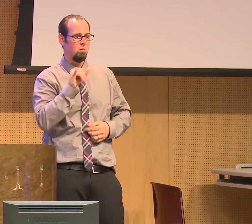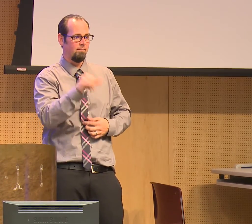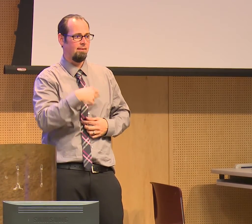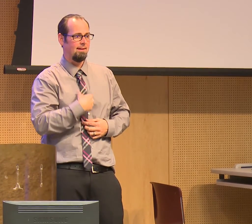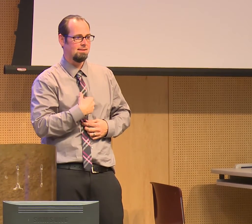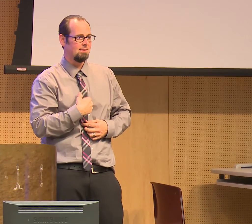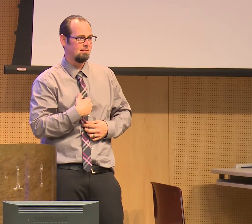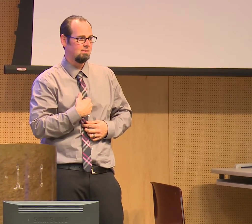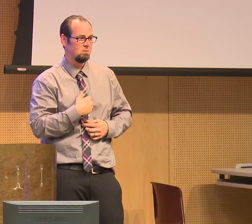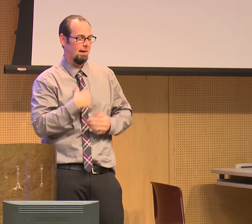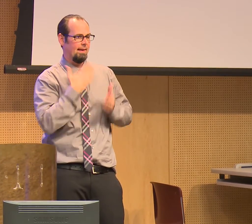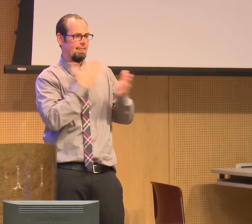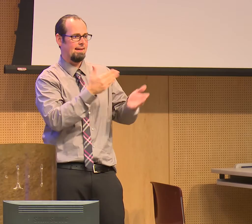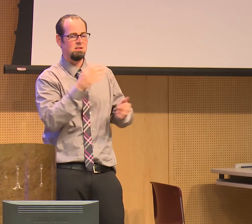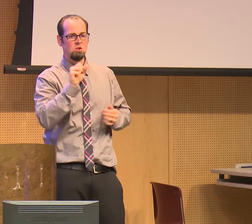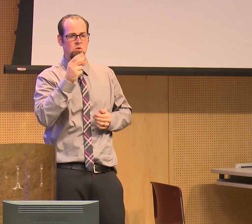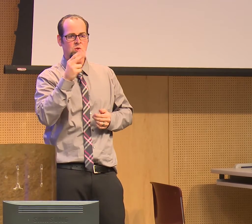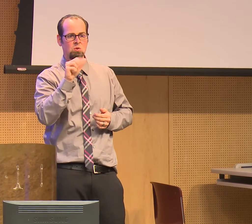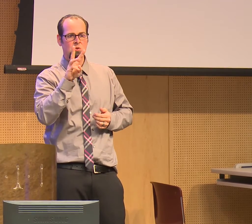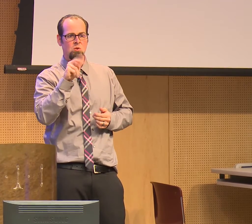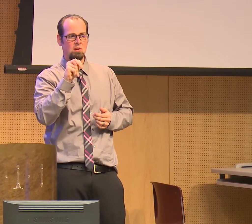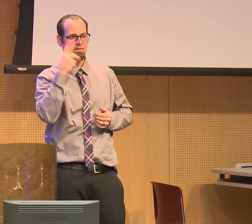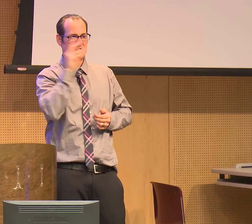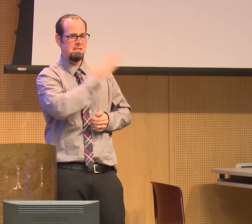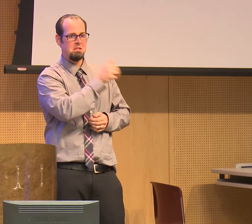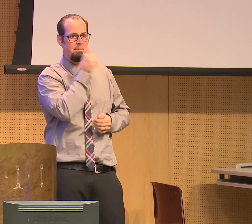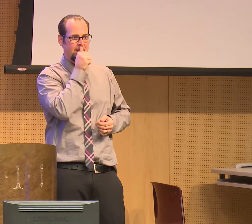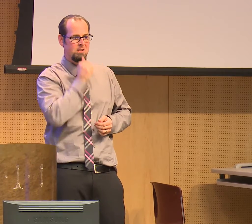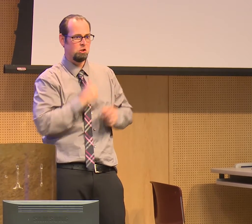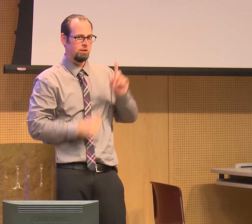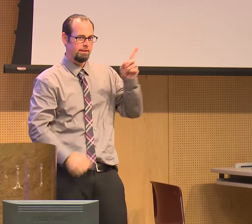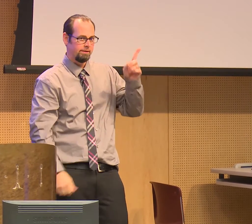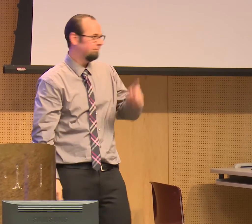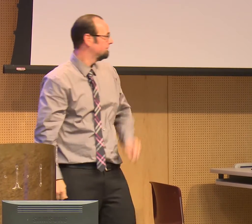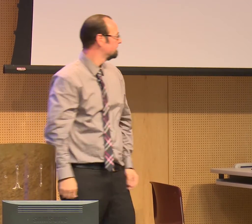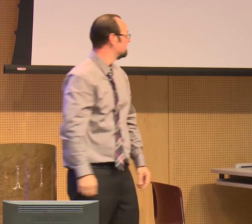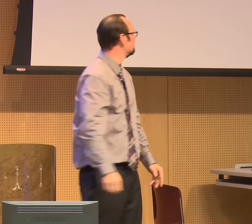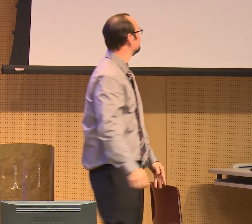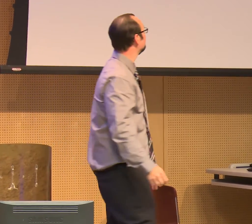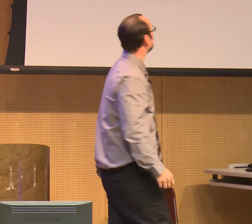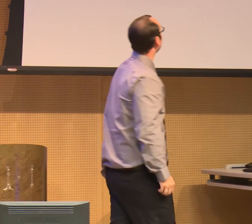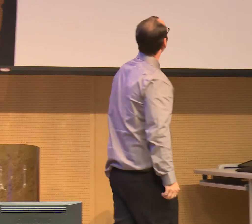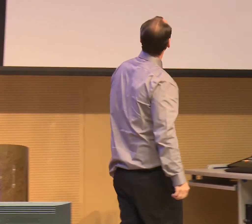the 5-axis machine. And I showed Sean that I could do it.